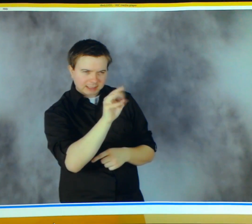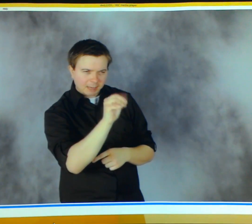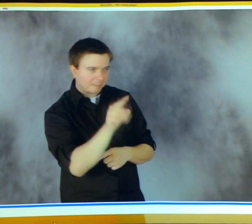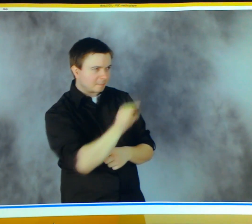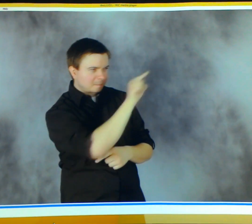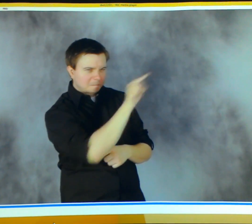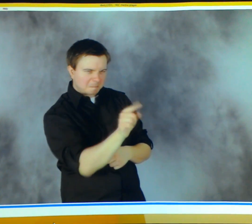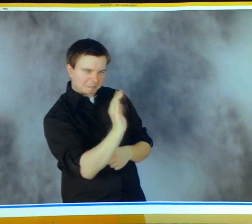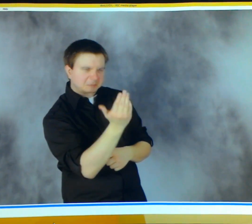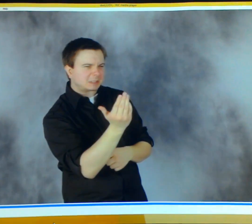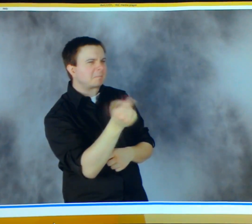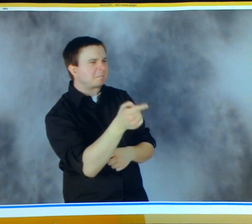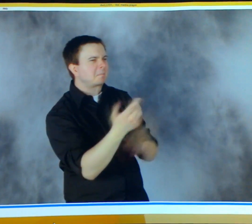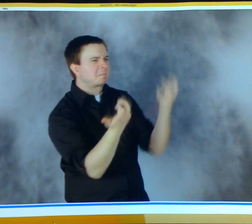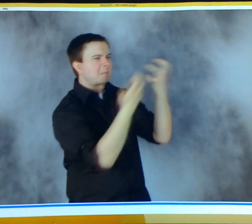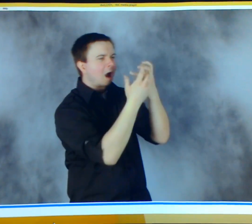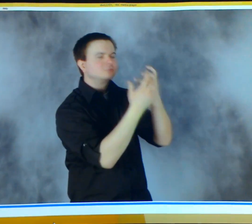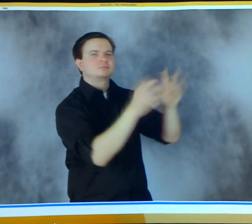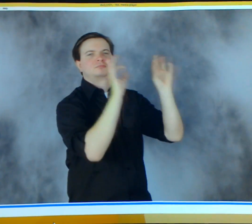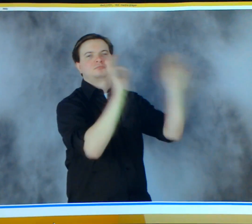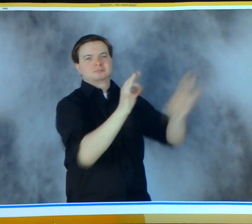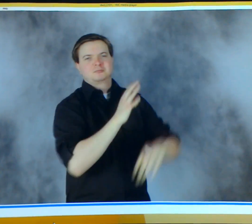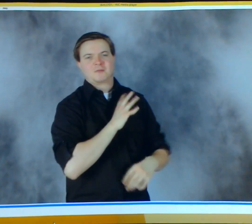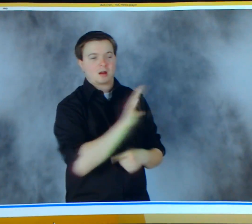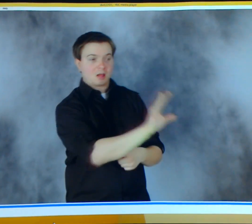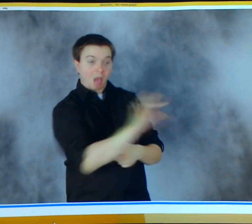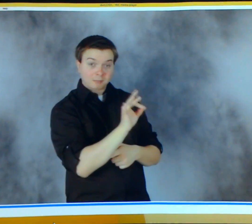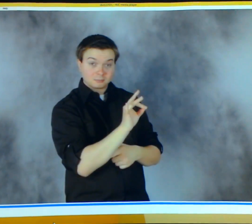picture, what the main point was. And when you find one that you seem